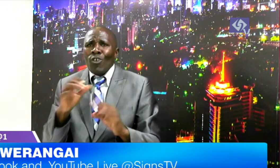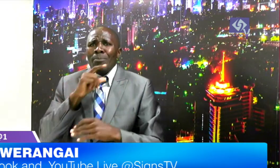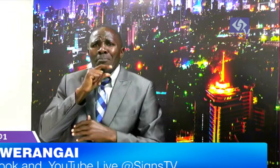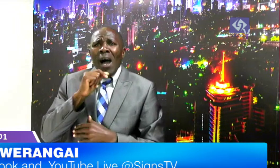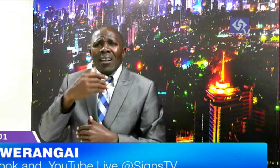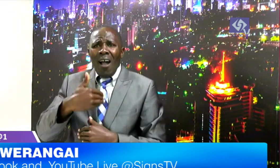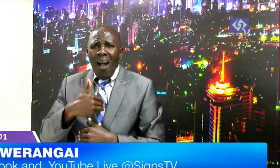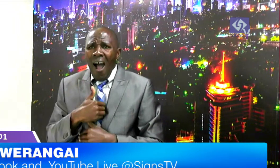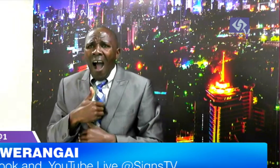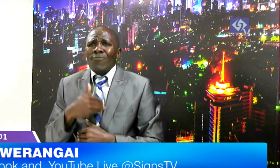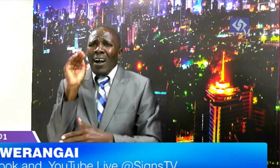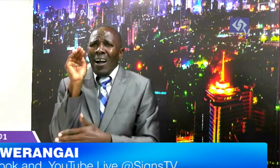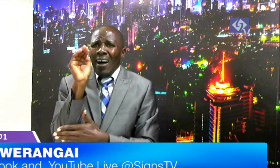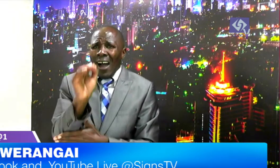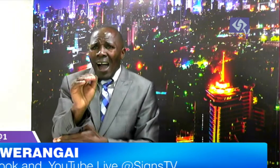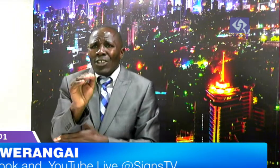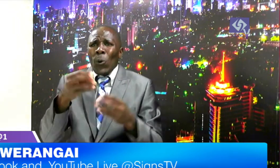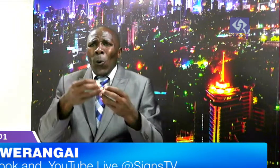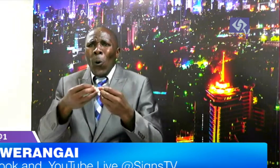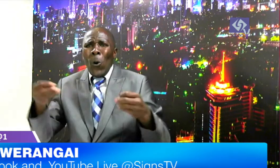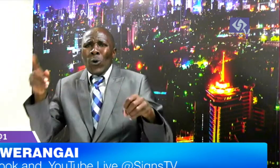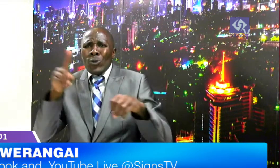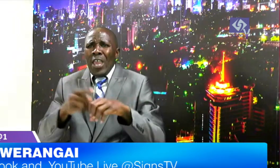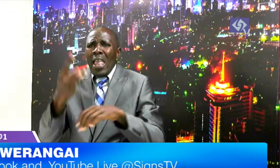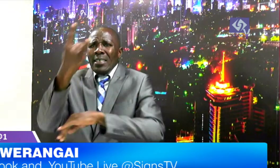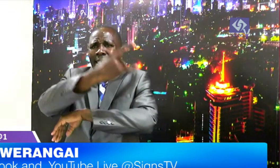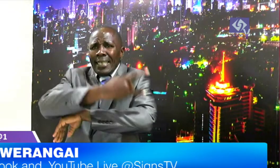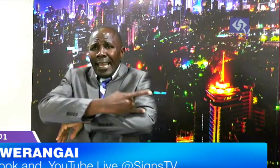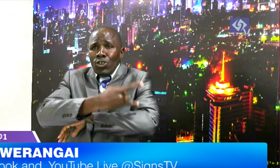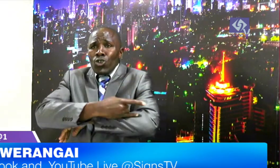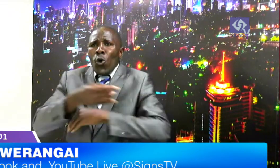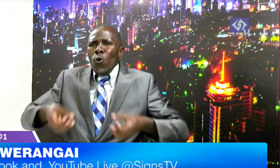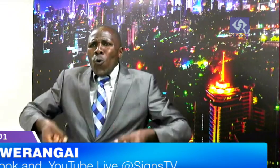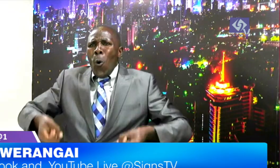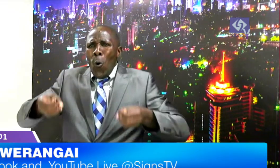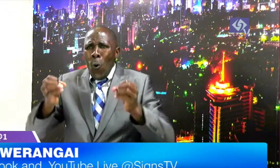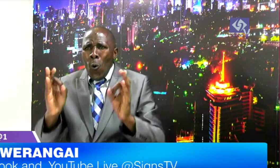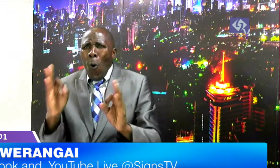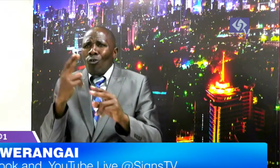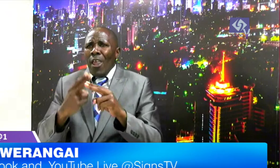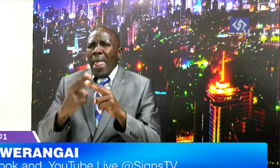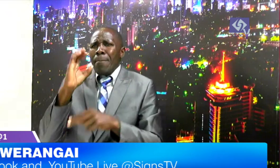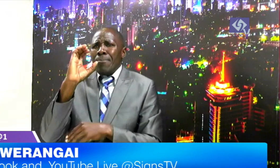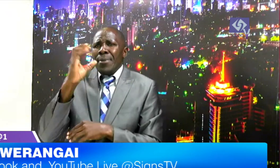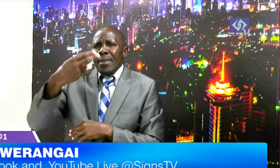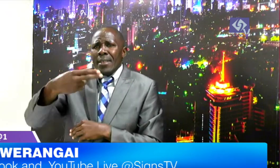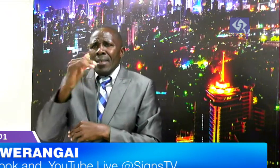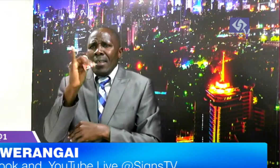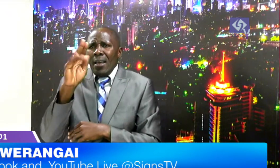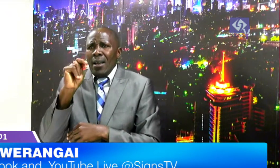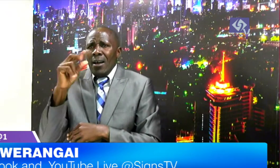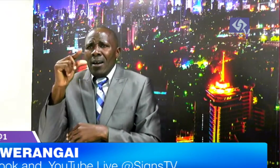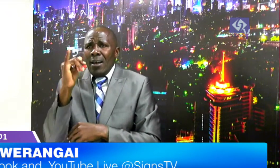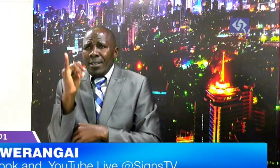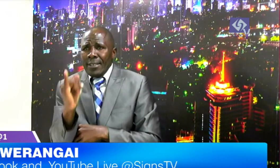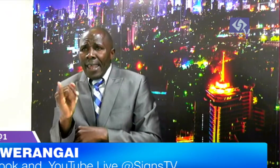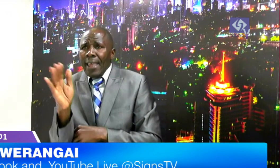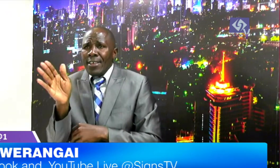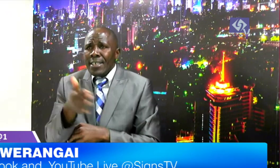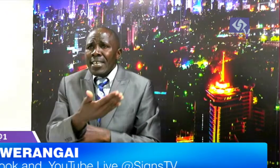leveled against the former officials. He had been charged alongside NHIF officials